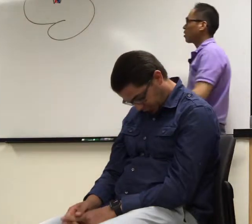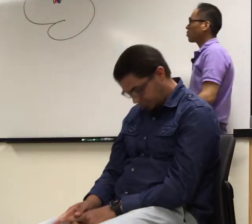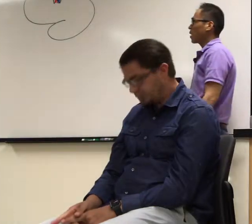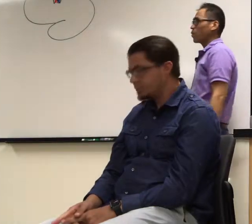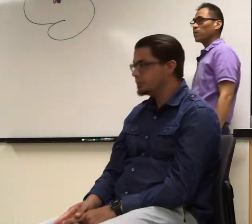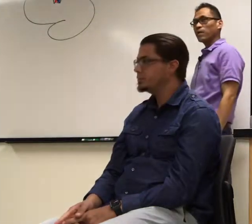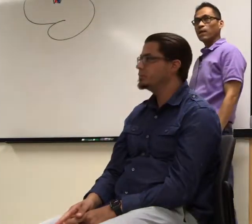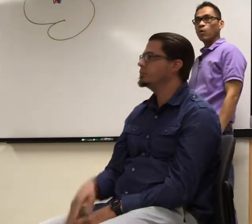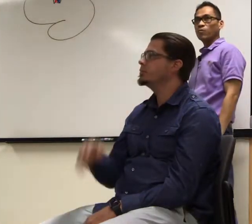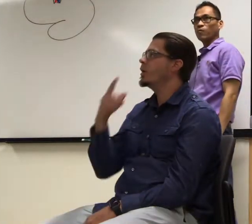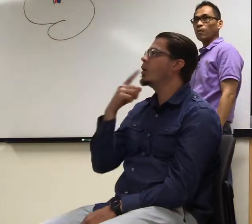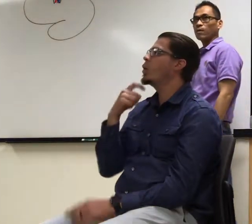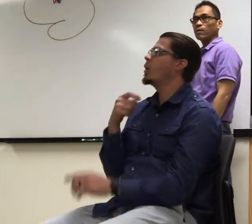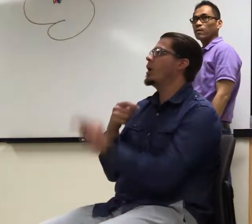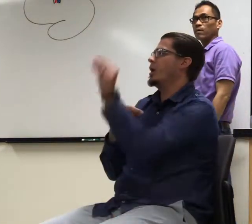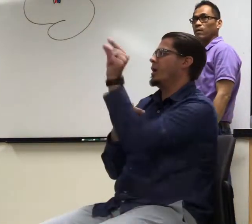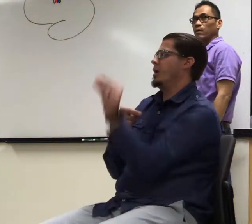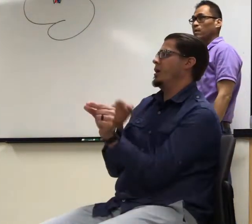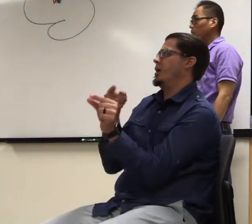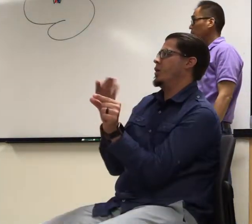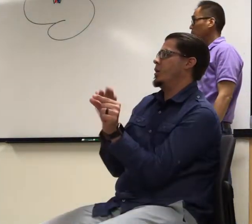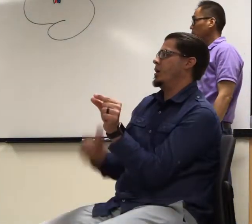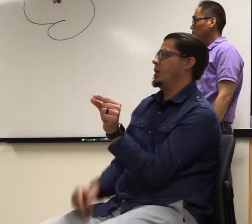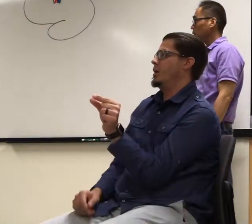What did I color red? What do you think I'm going for?